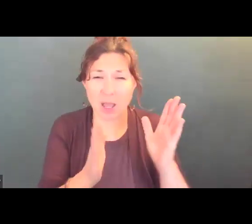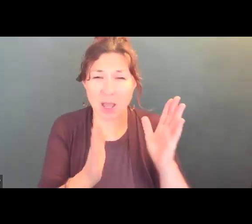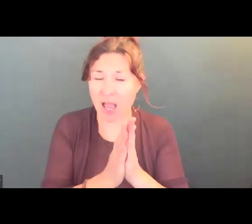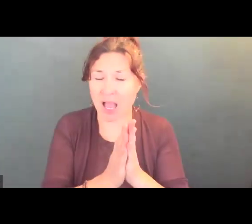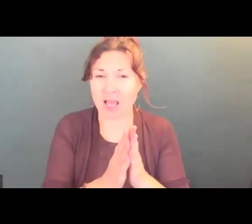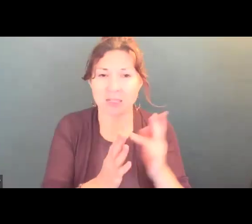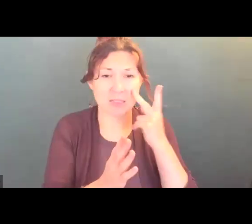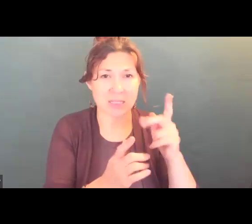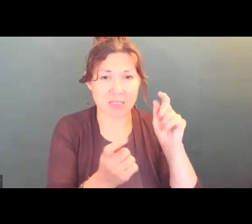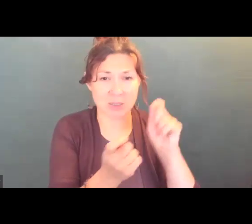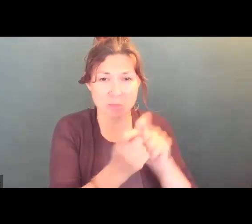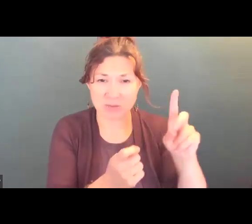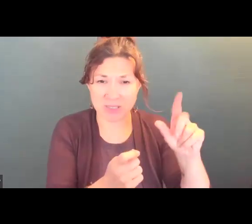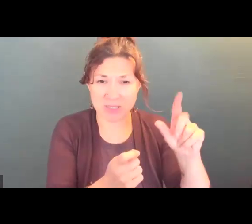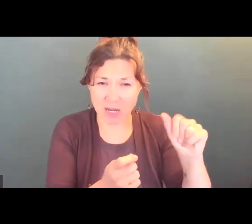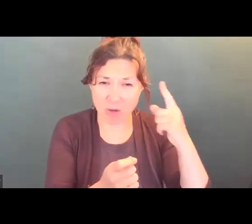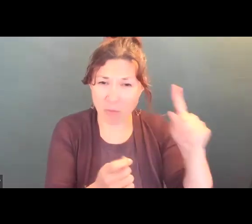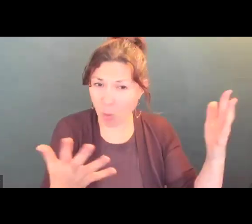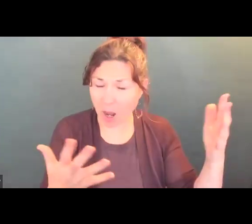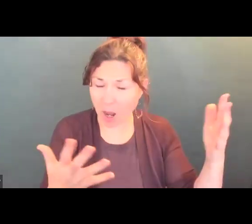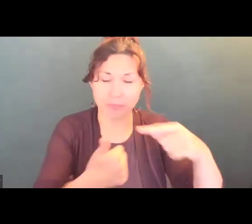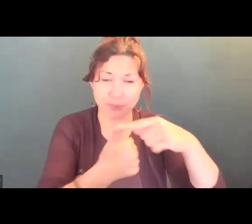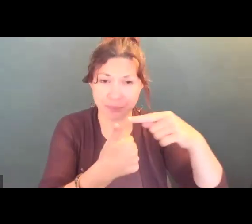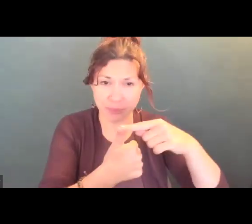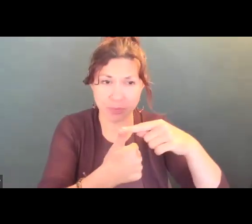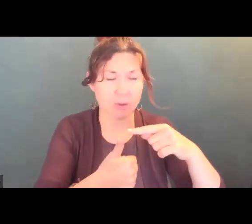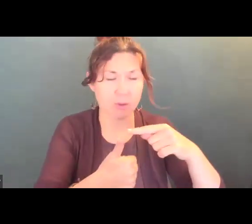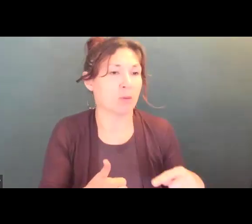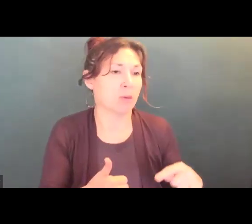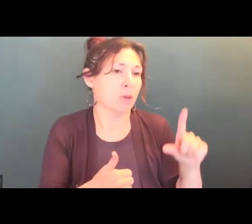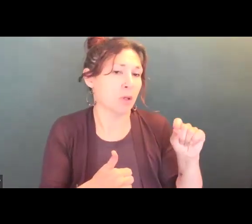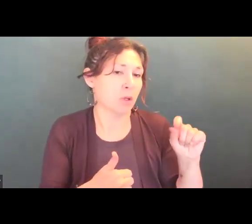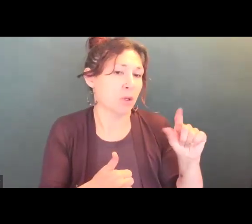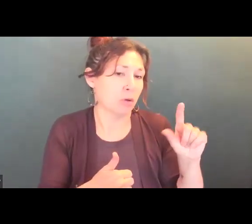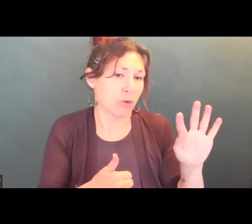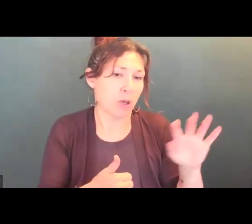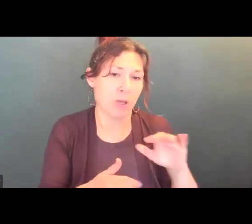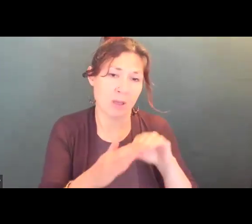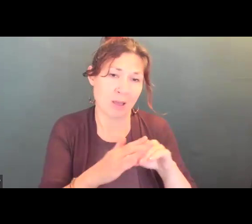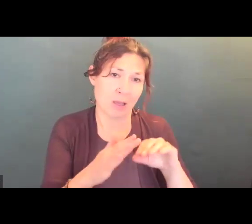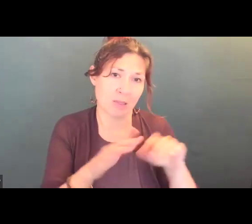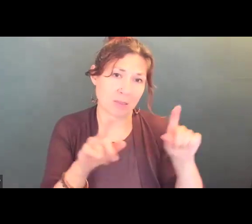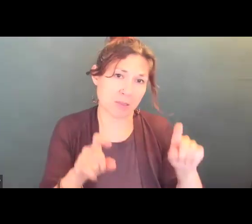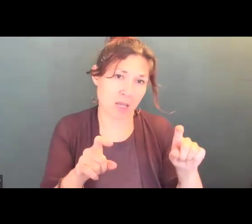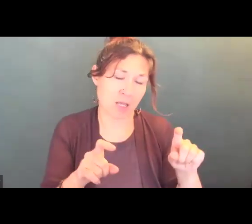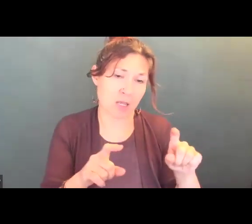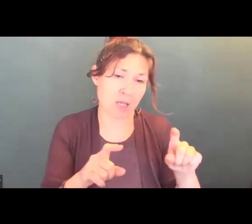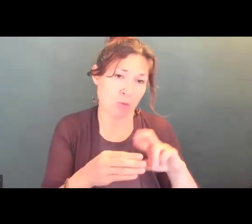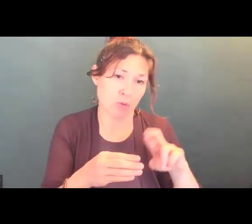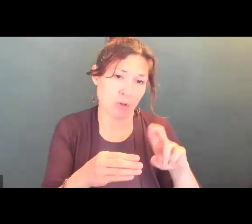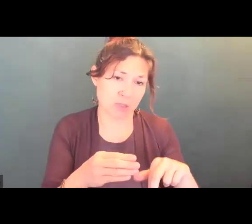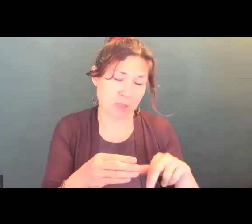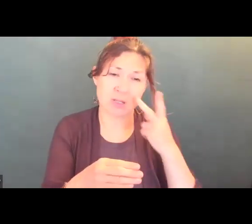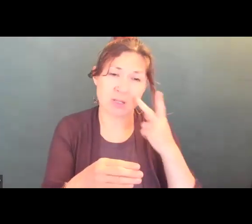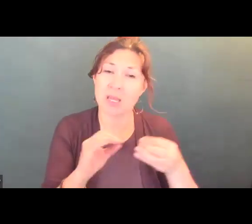data on the following items. 1, the 2024 access test results for the percent of